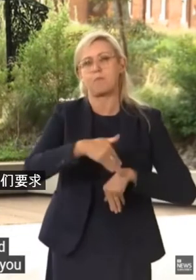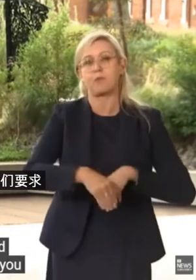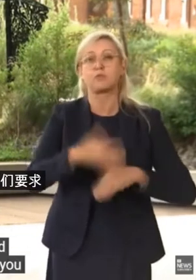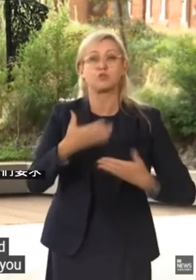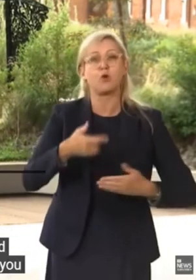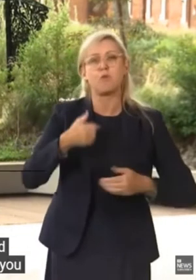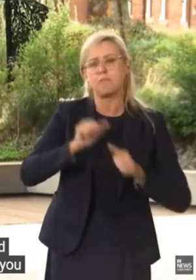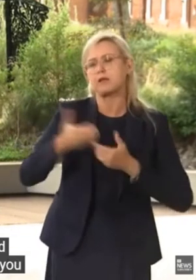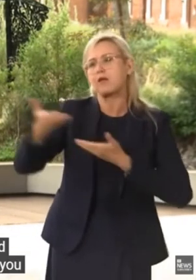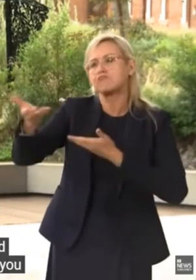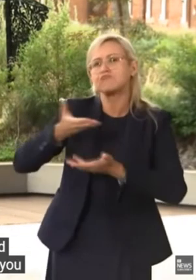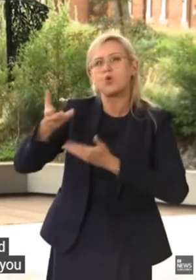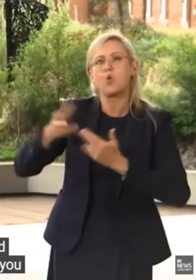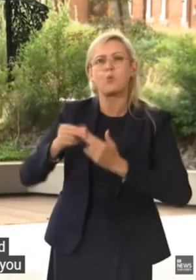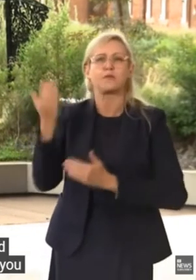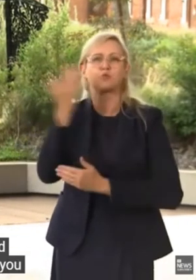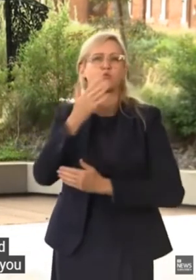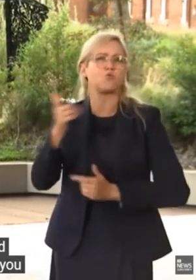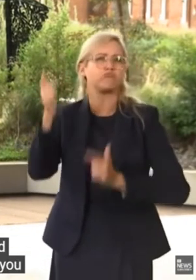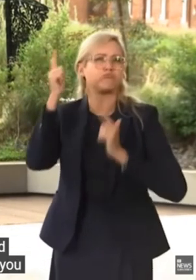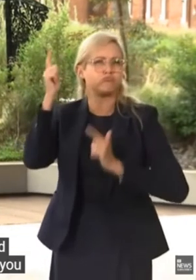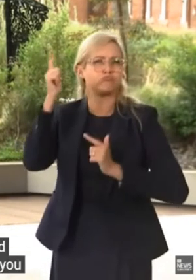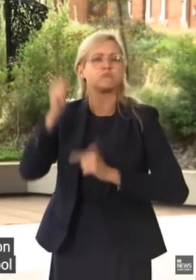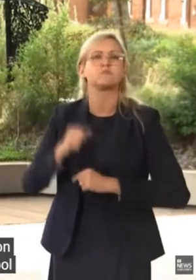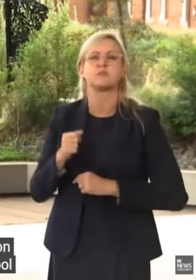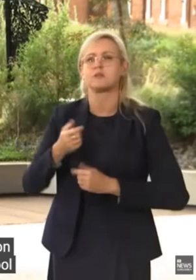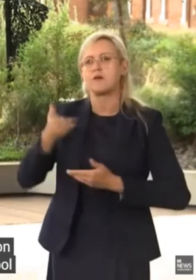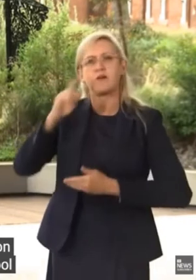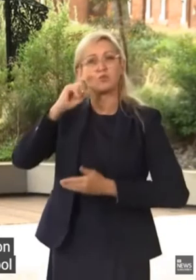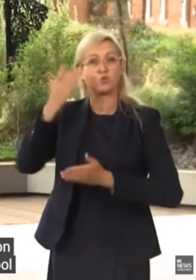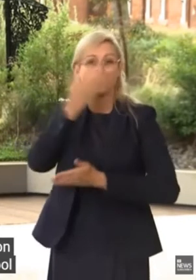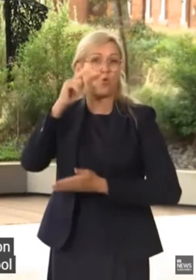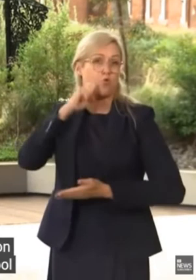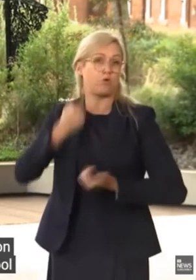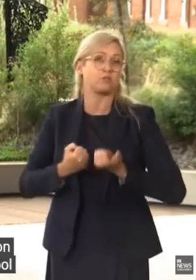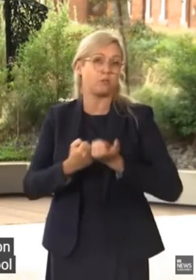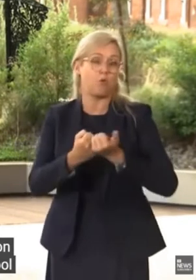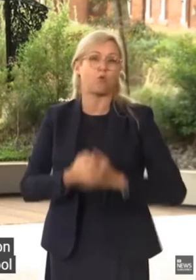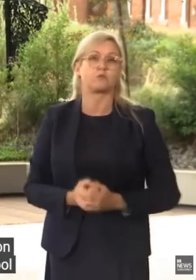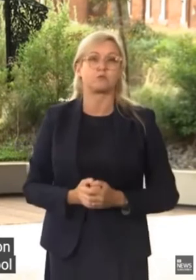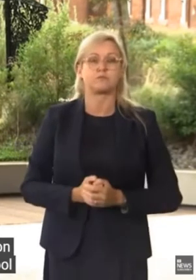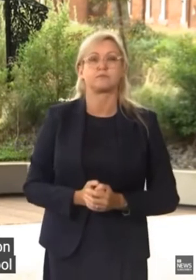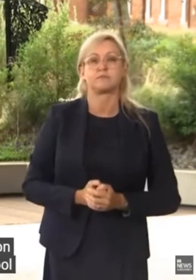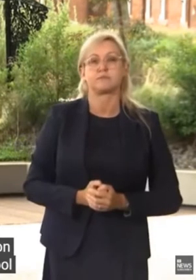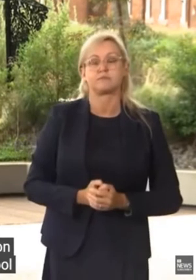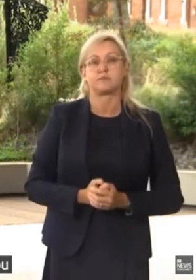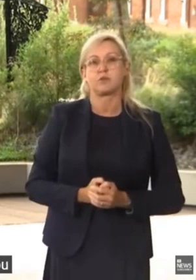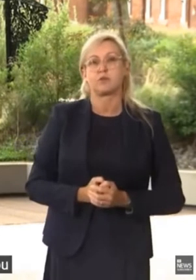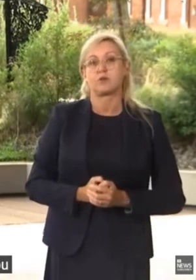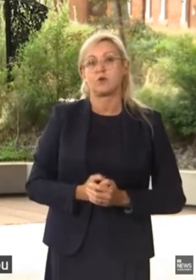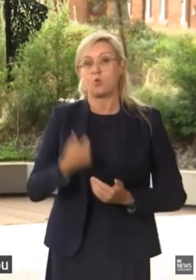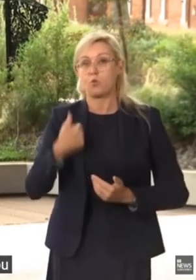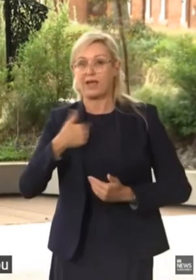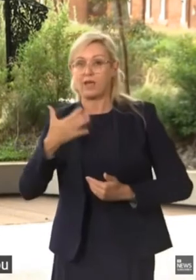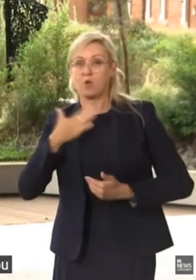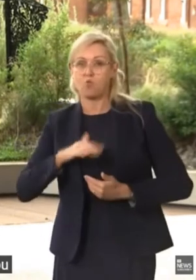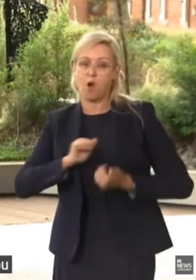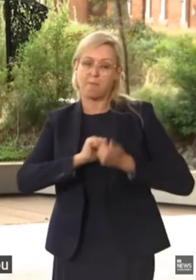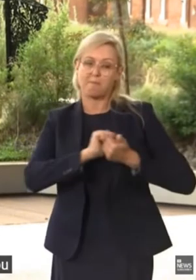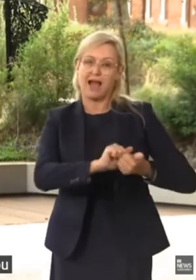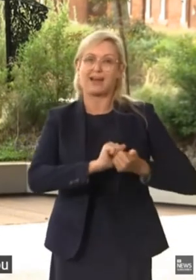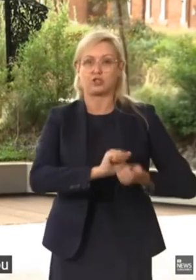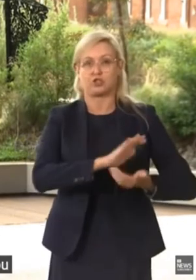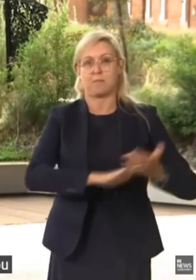that conversation and dialogue with your school. They are there to support you. Our approach in the Department of Education is to work in partnership with our